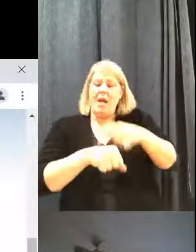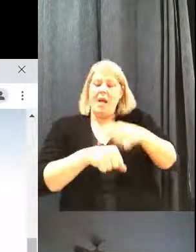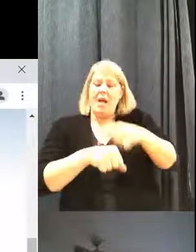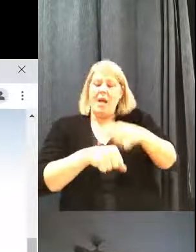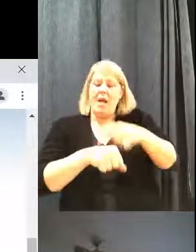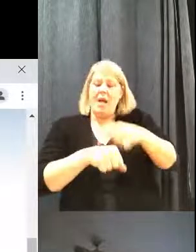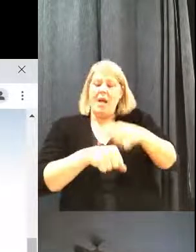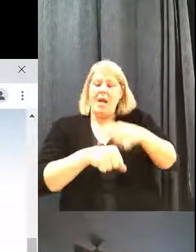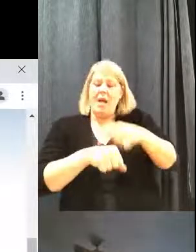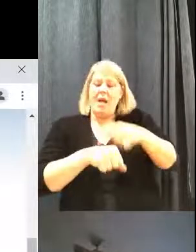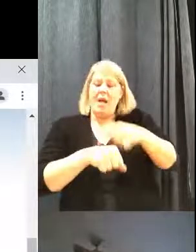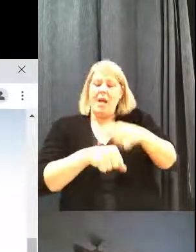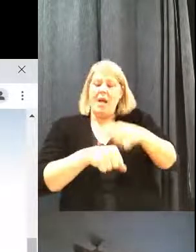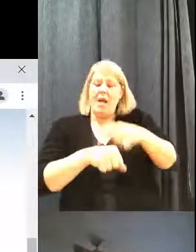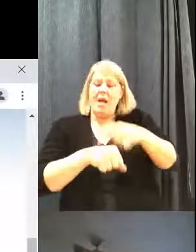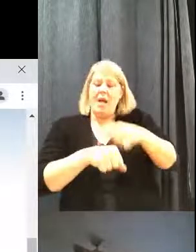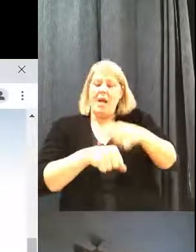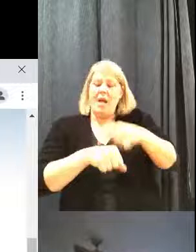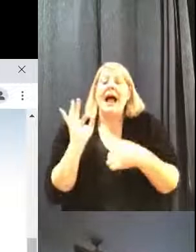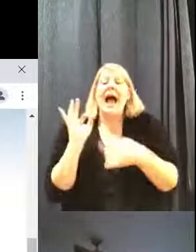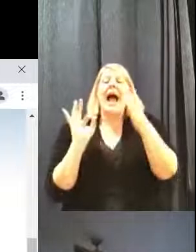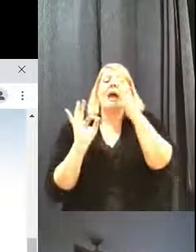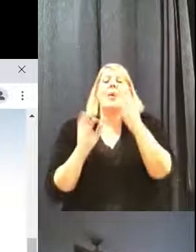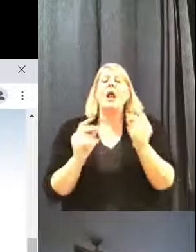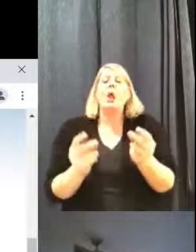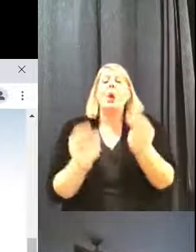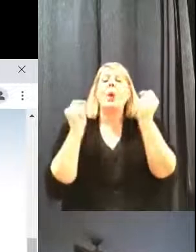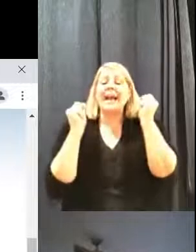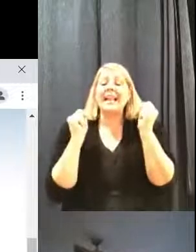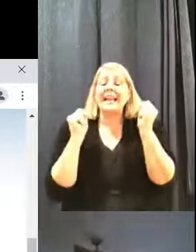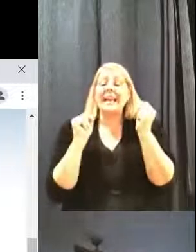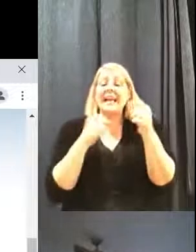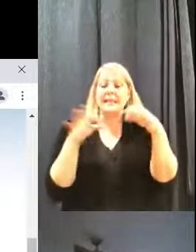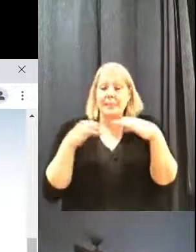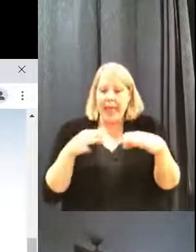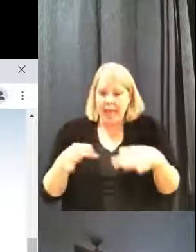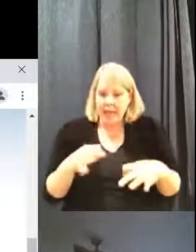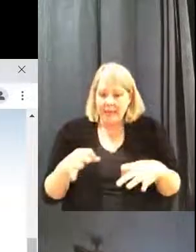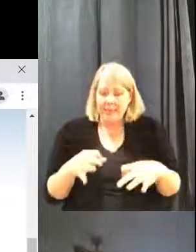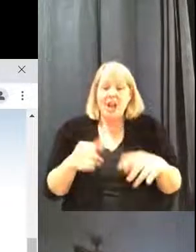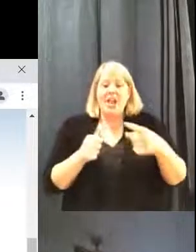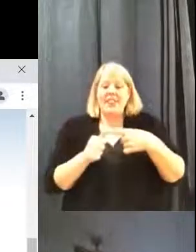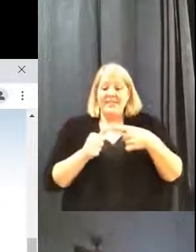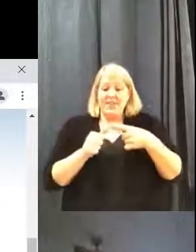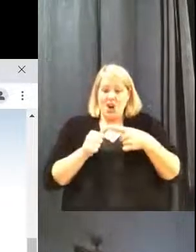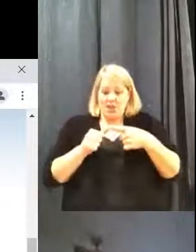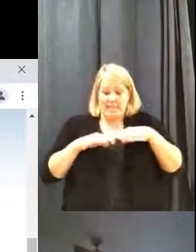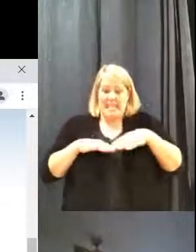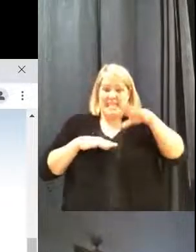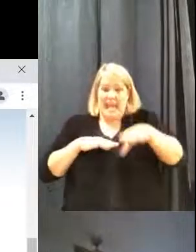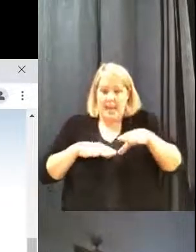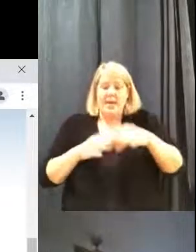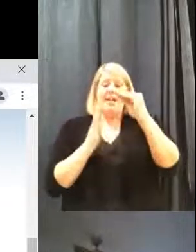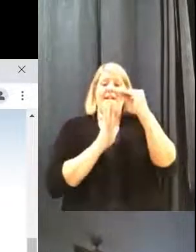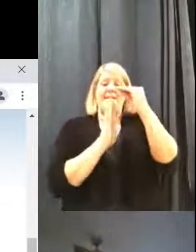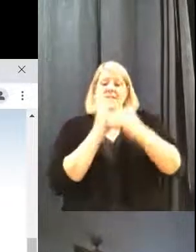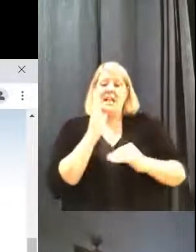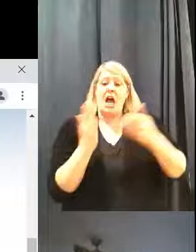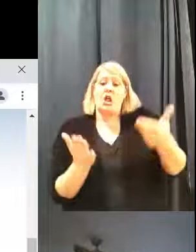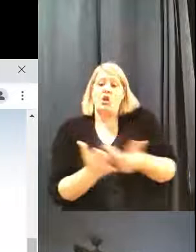simple. So I'm just going to quickly go through this with you as well. Step 1, it says to fill out the new